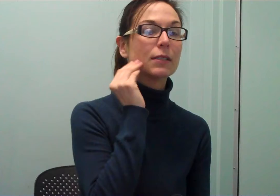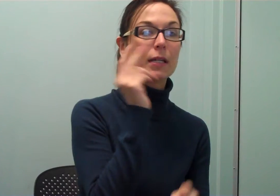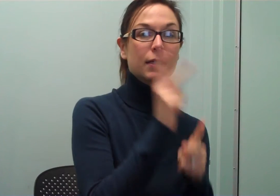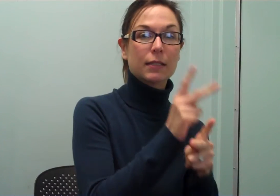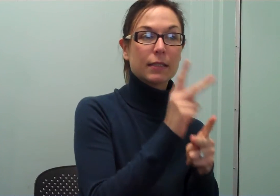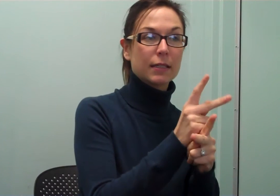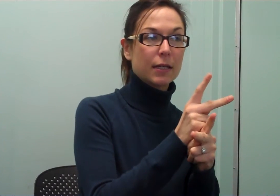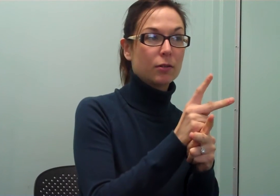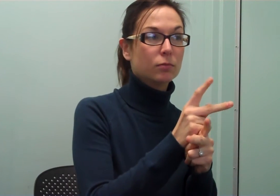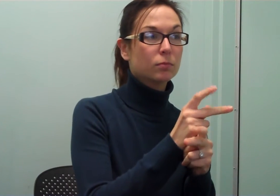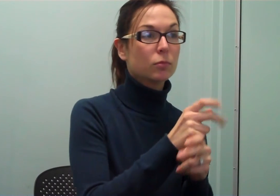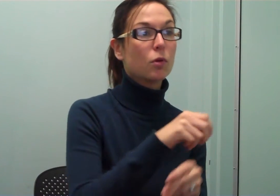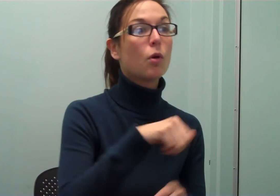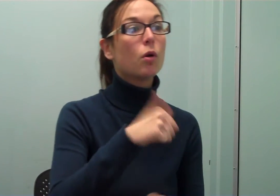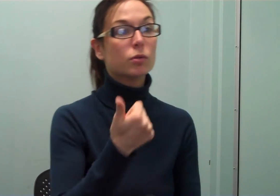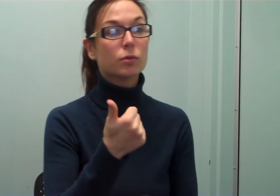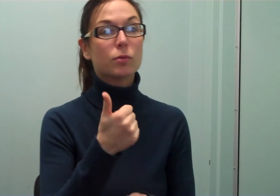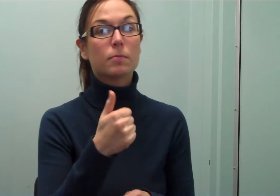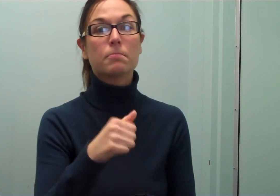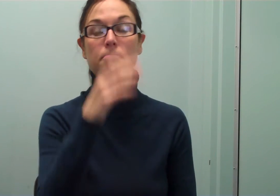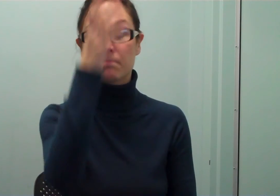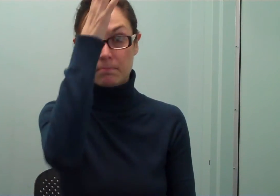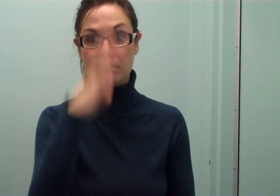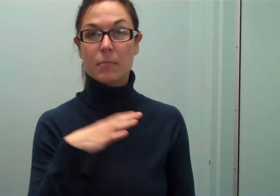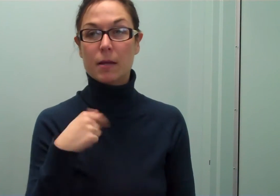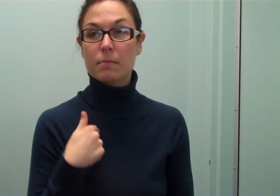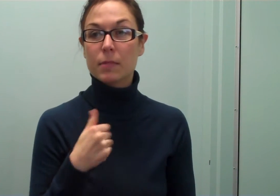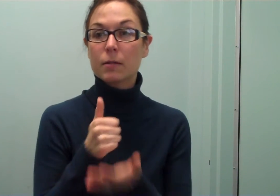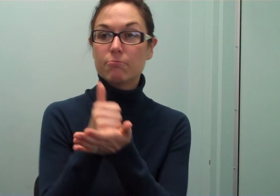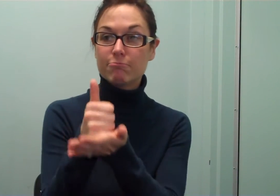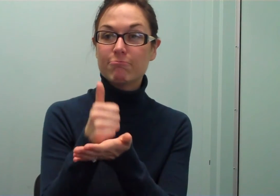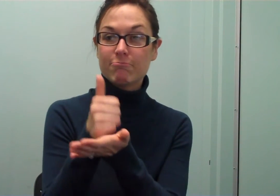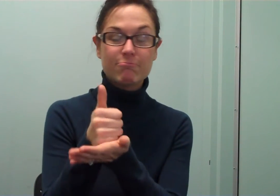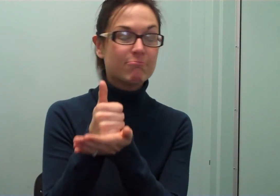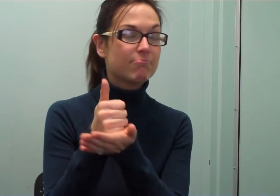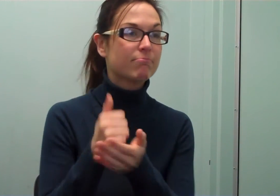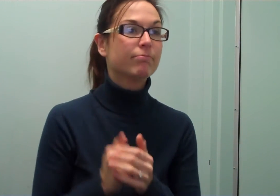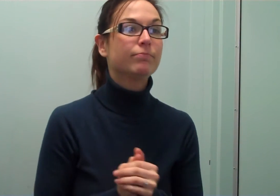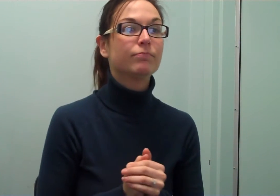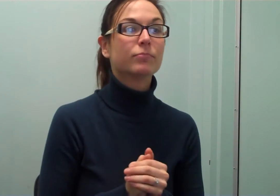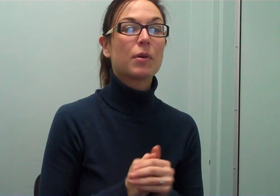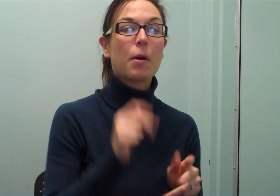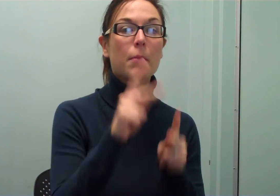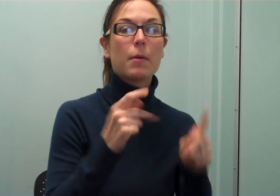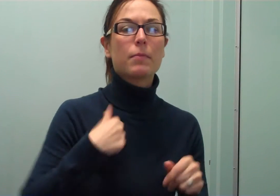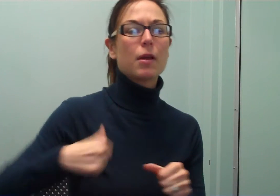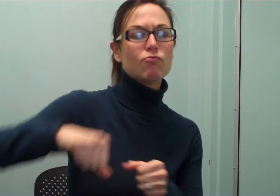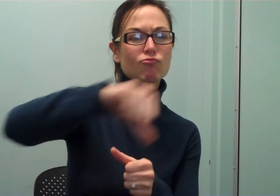exciting. It's very exciting. I'm people-oriented, and I enjoy my work very much.